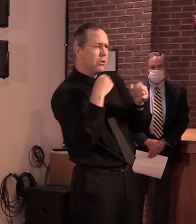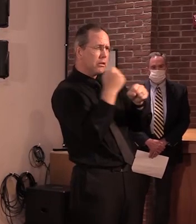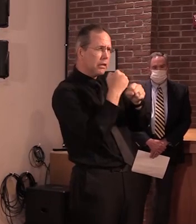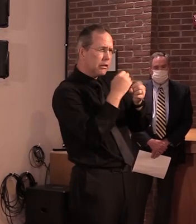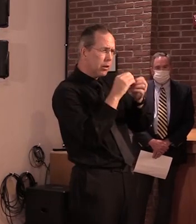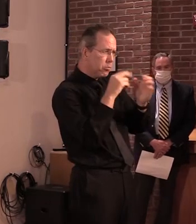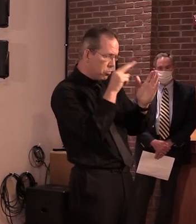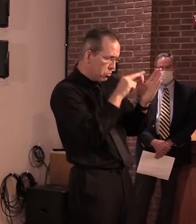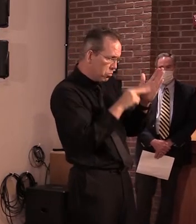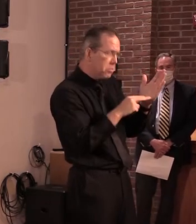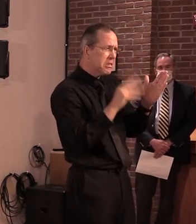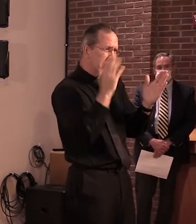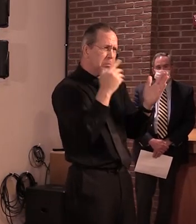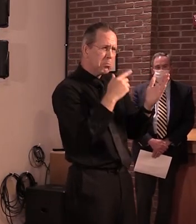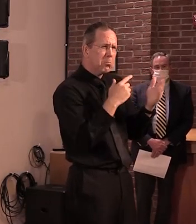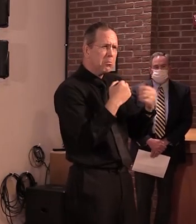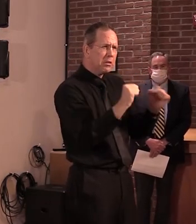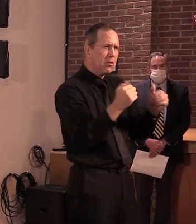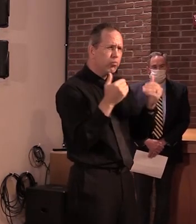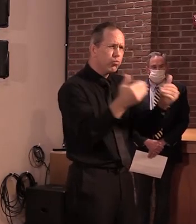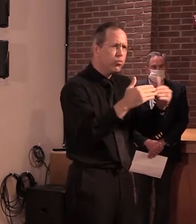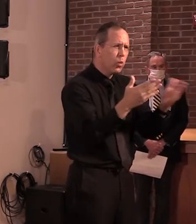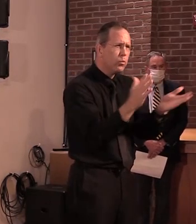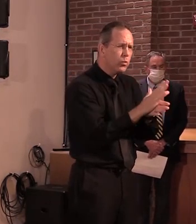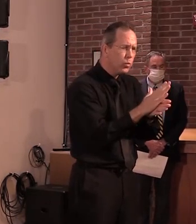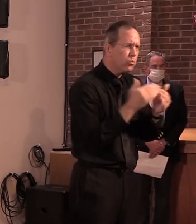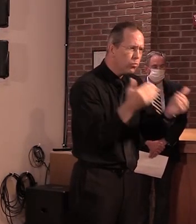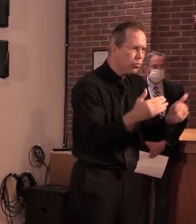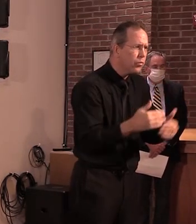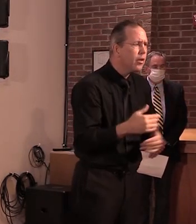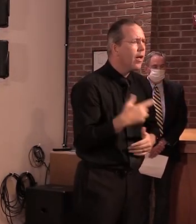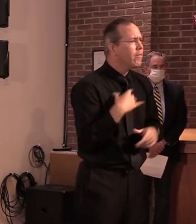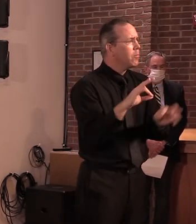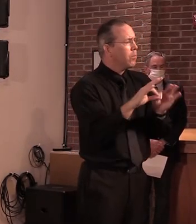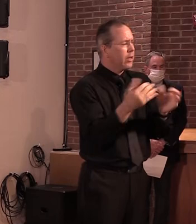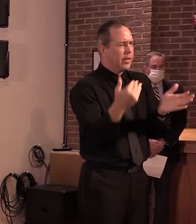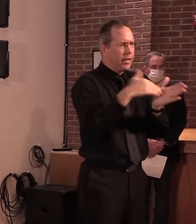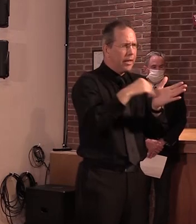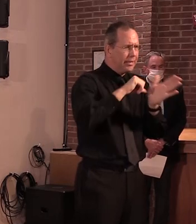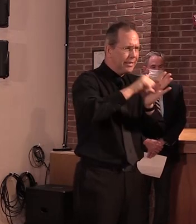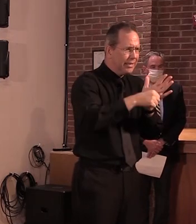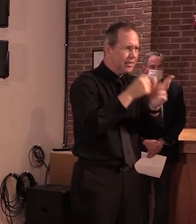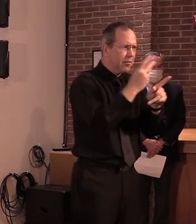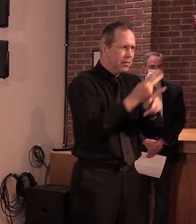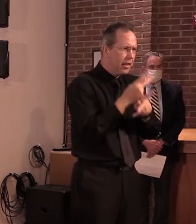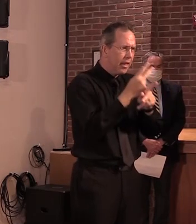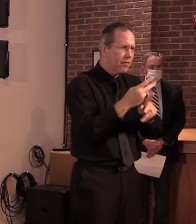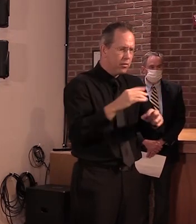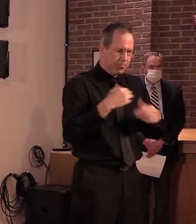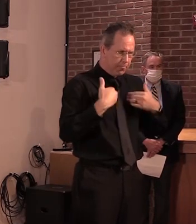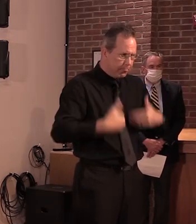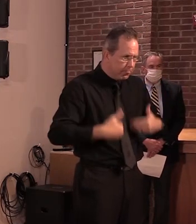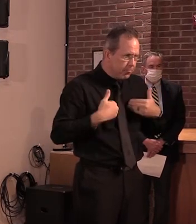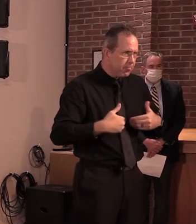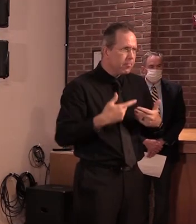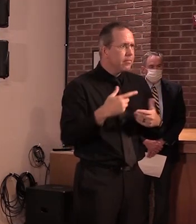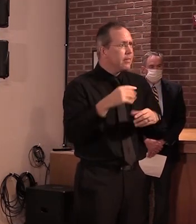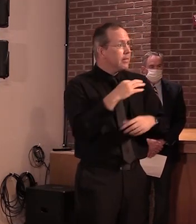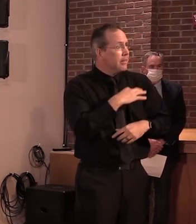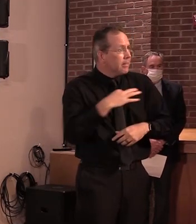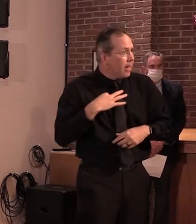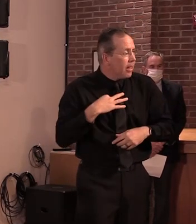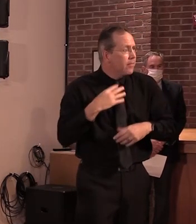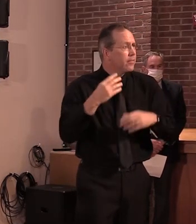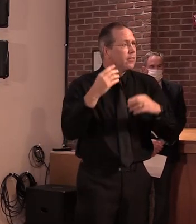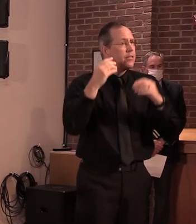planning. I understand the need for caution and the need for school staff, parents, and children to ease into